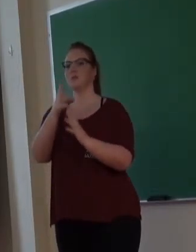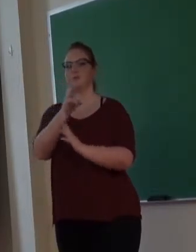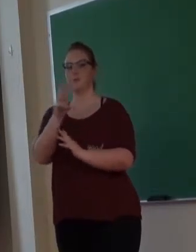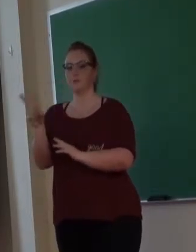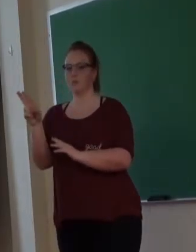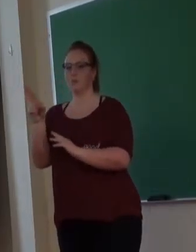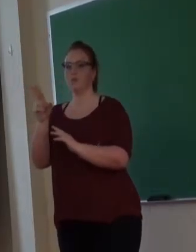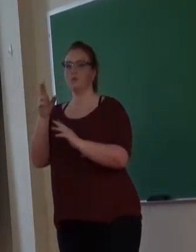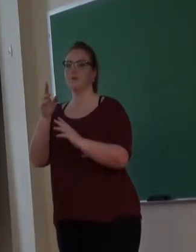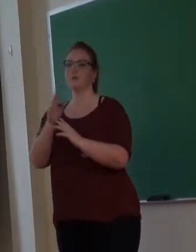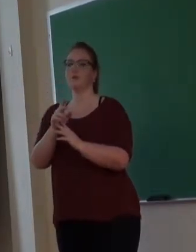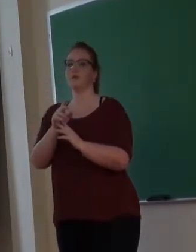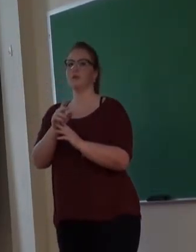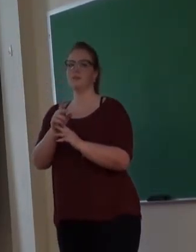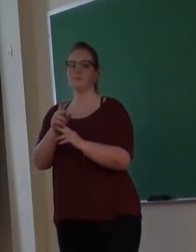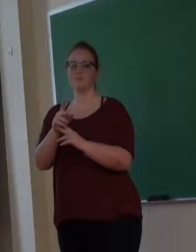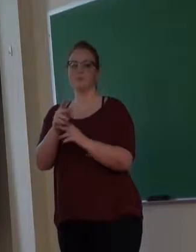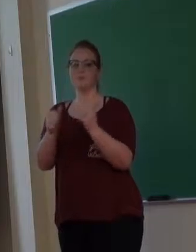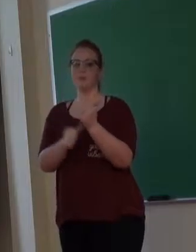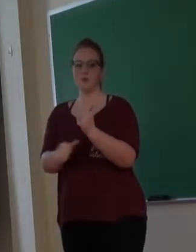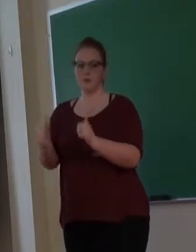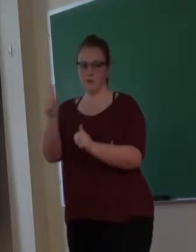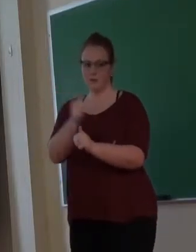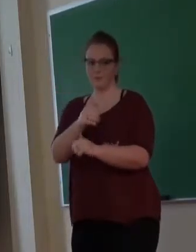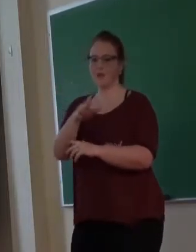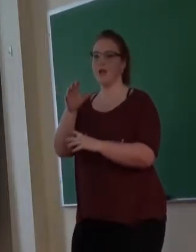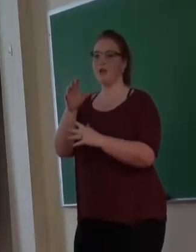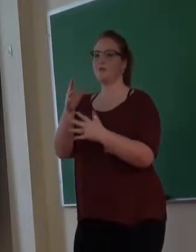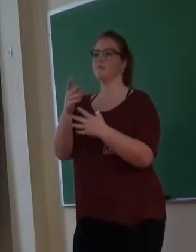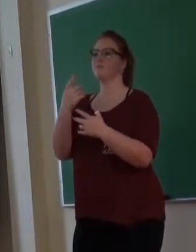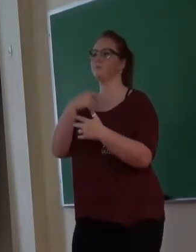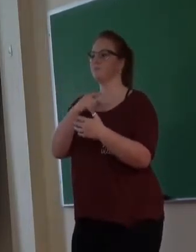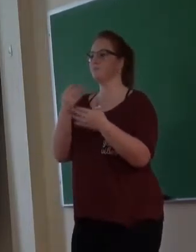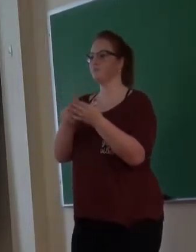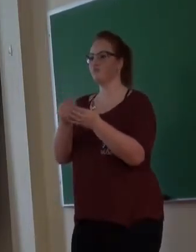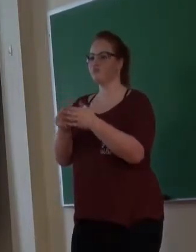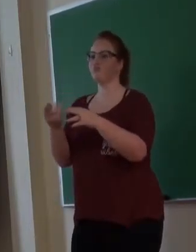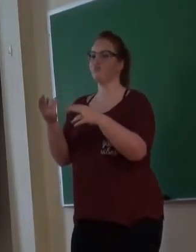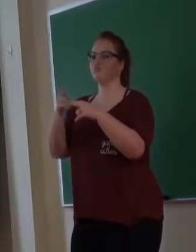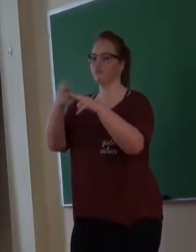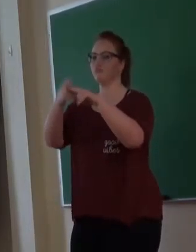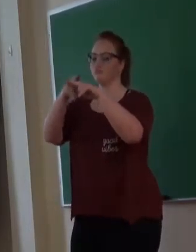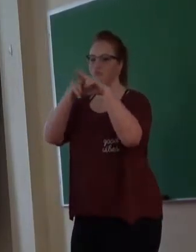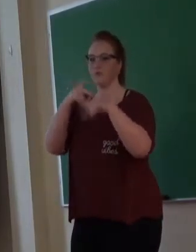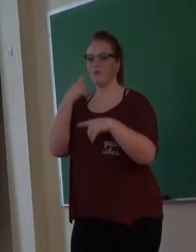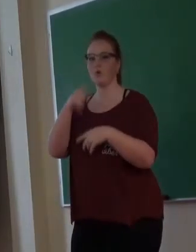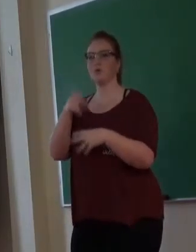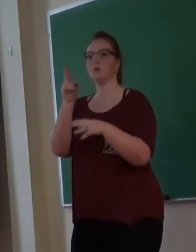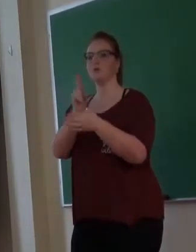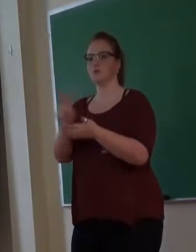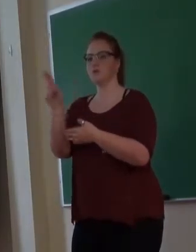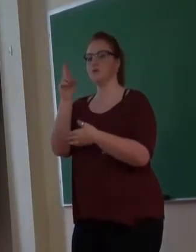I was fundraising, visiting our alumni and raising funds for the university. And then I took over as Director of Career